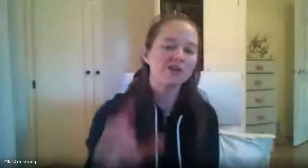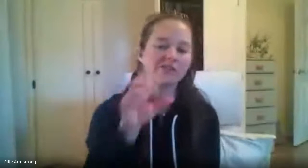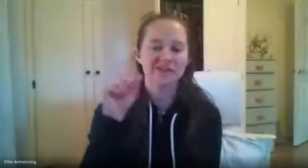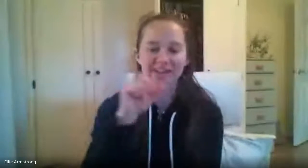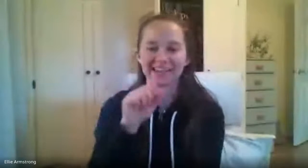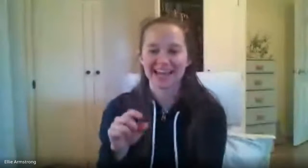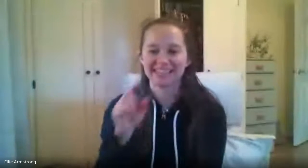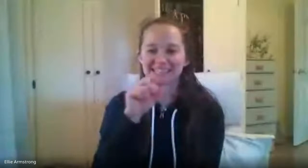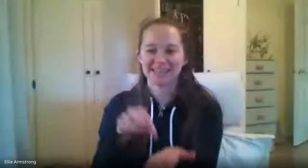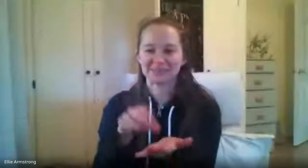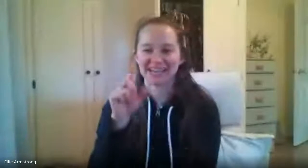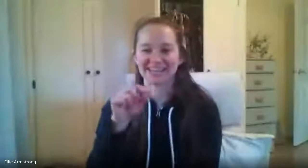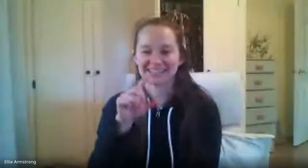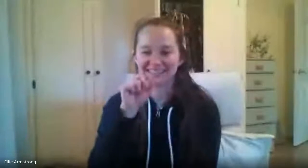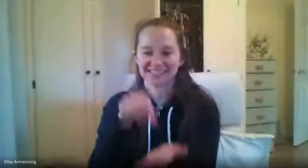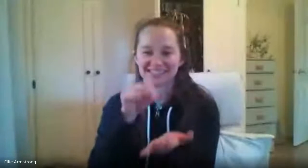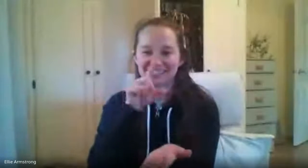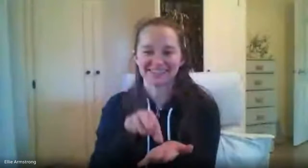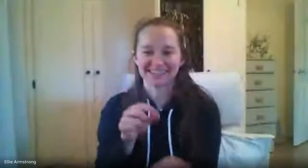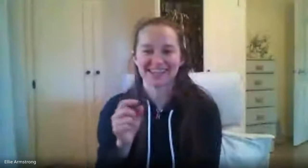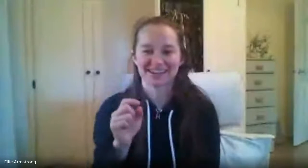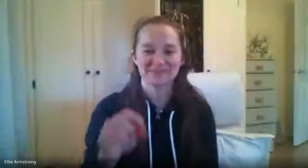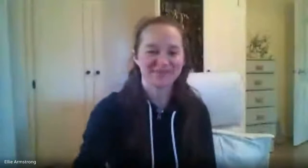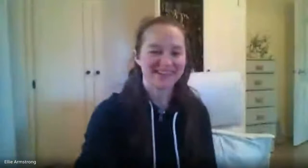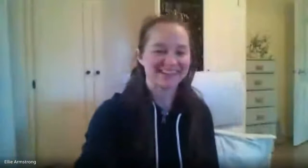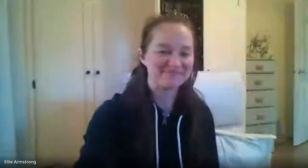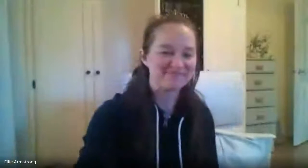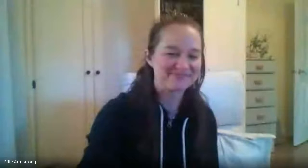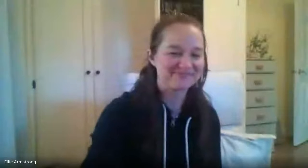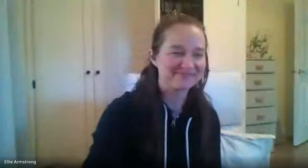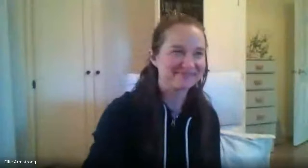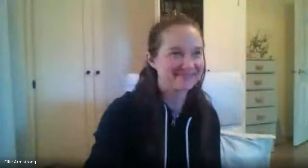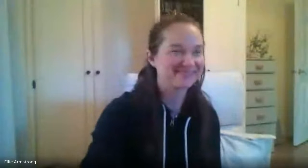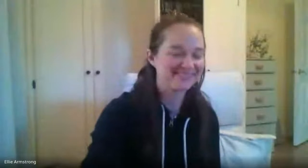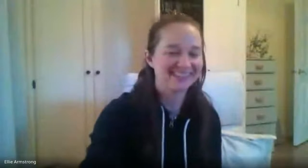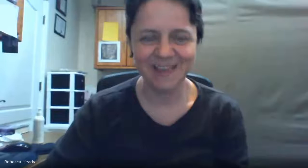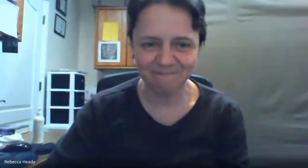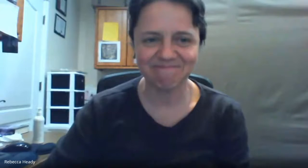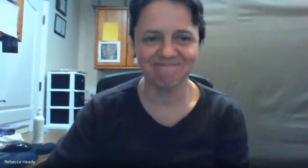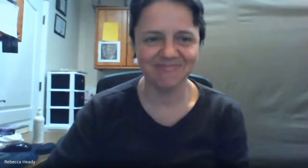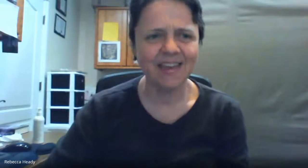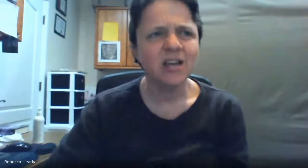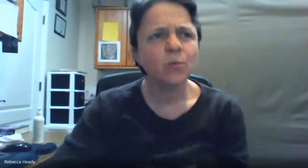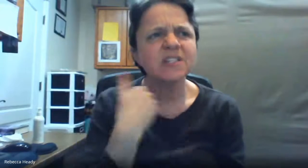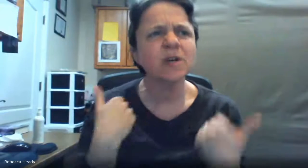Oh, okay. Yeah, it's the same sign as the animal. Got ya. Mm-hmm. Yep. Did we